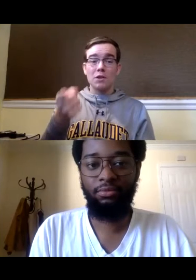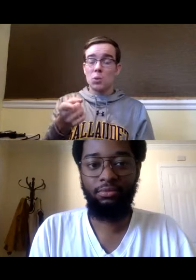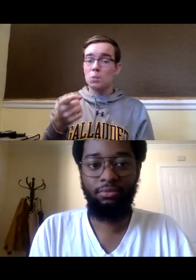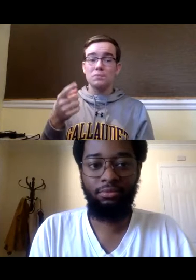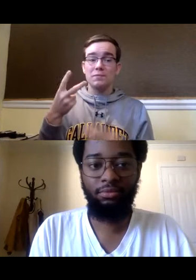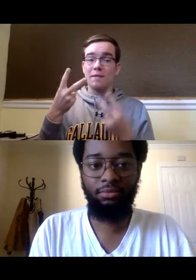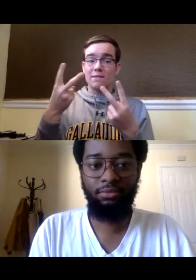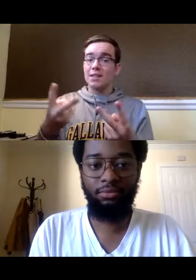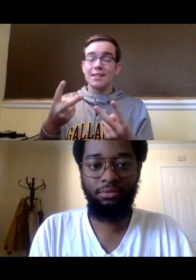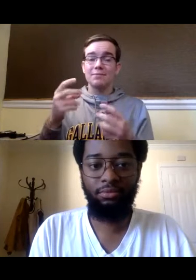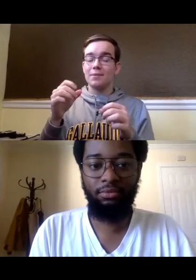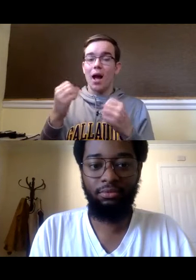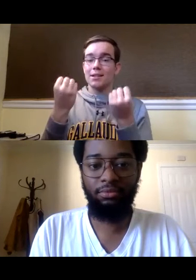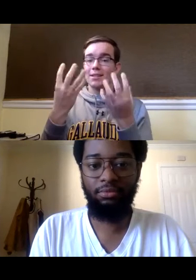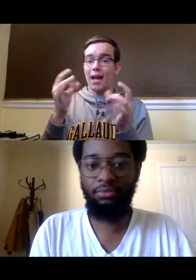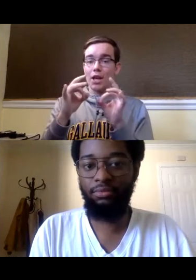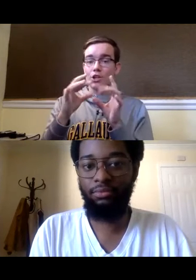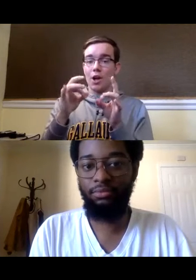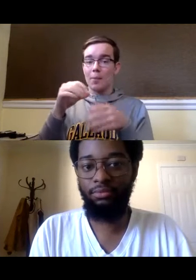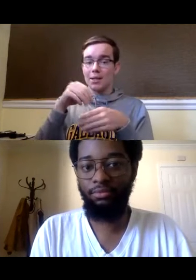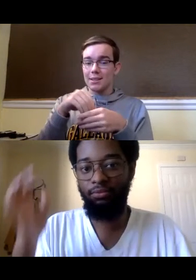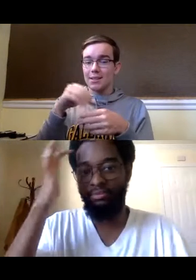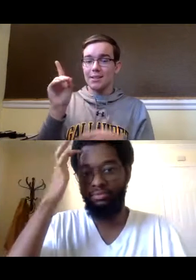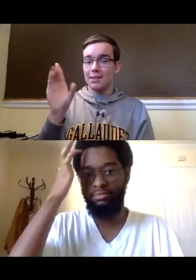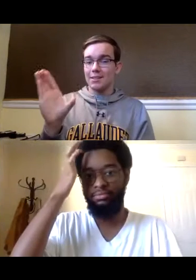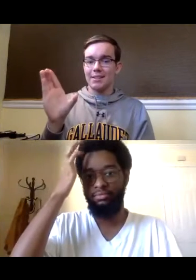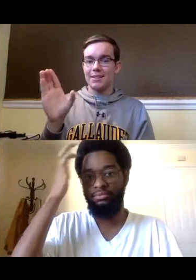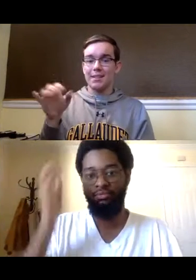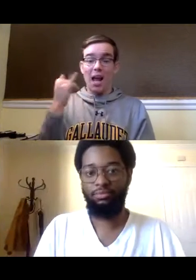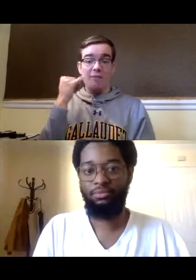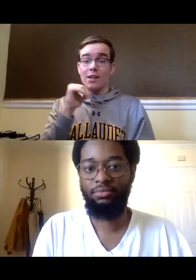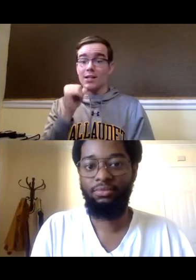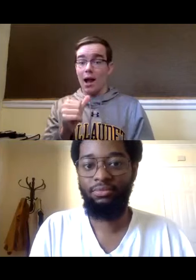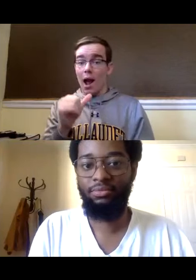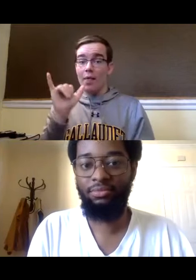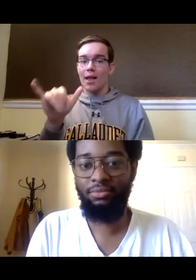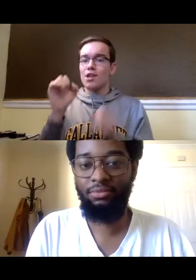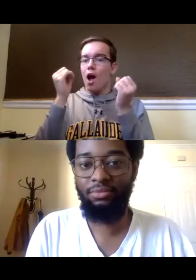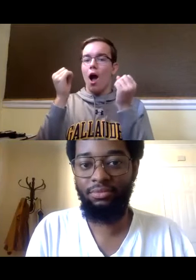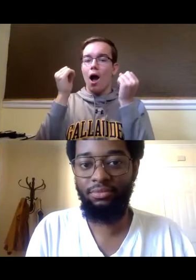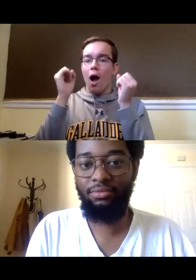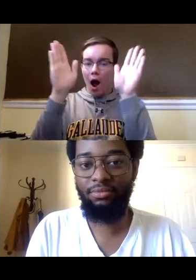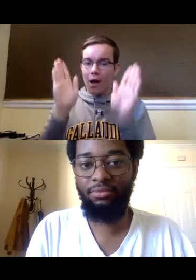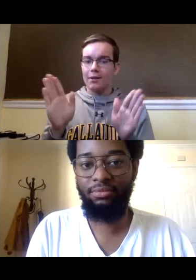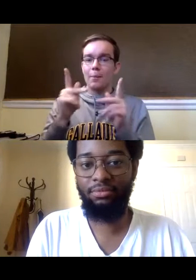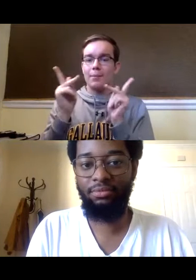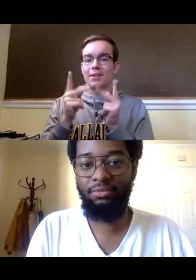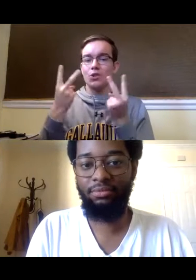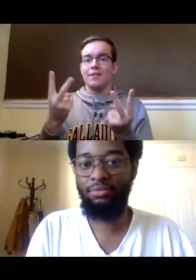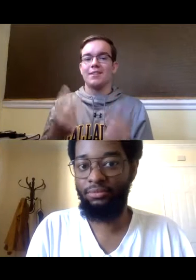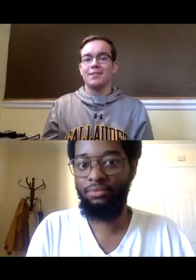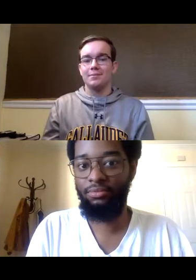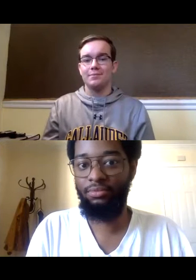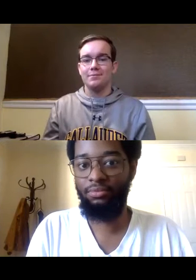those are your signs. Just wondering if any of you have visited the signing Starbucks in DC. If you haven't yet, it